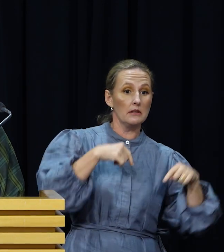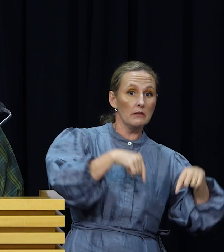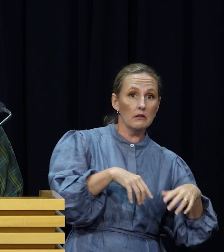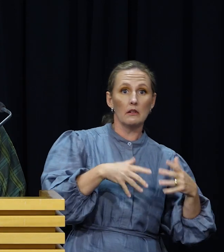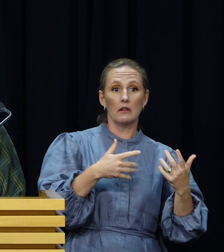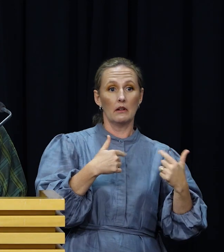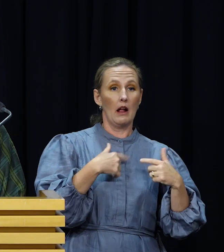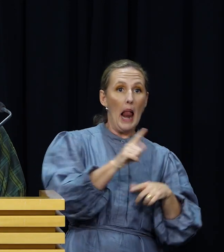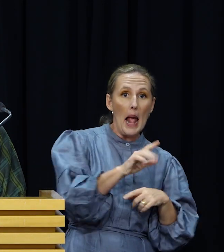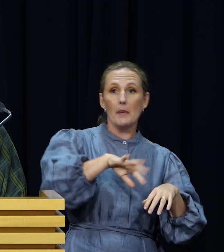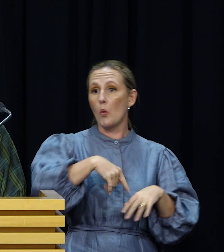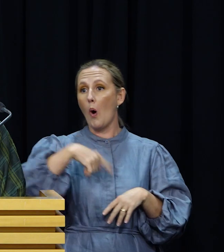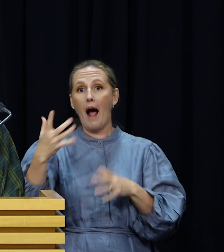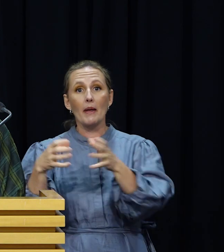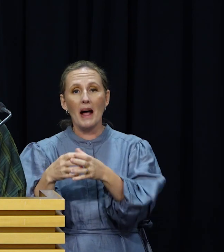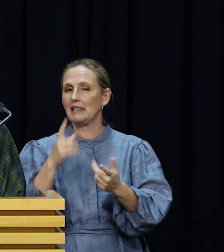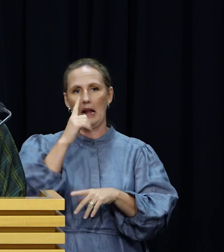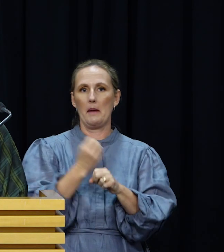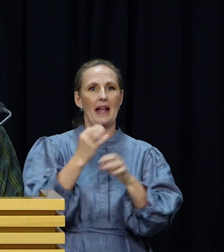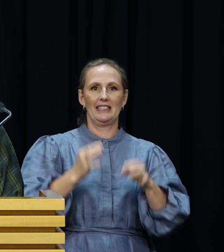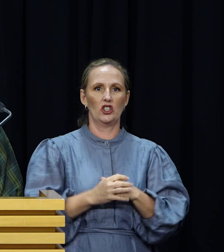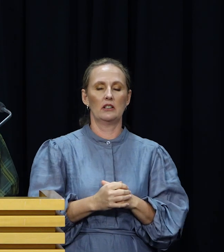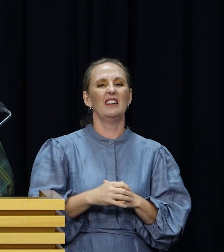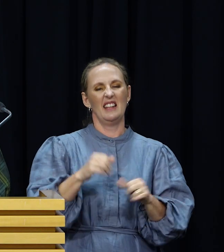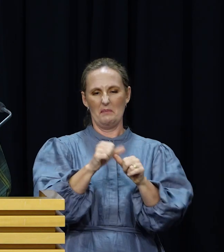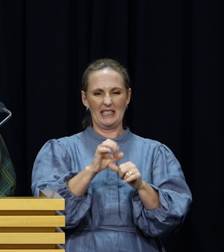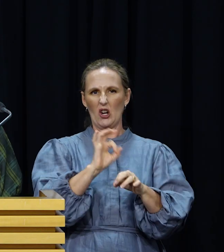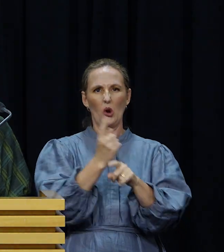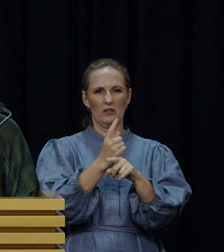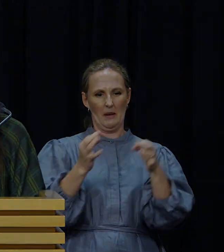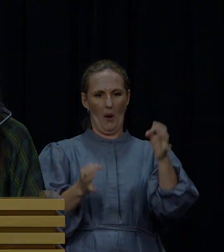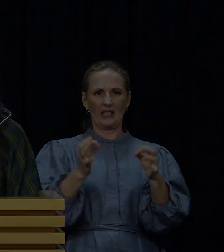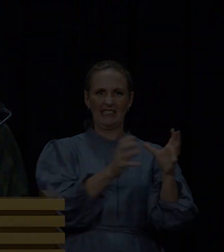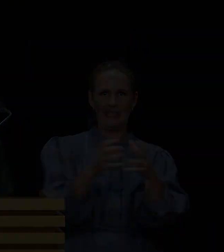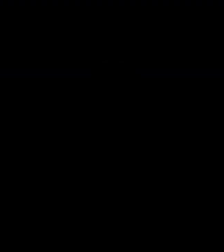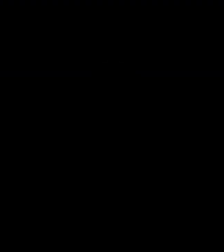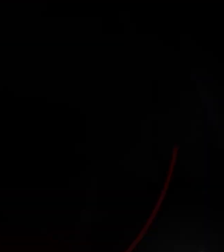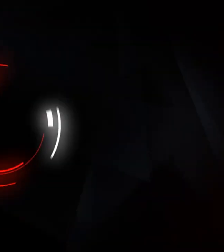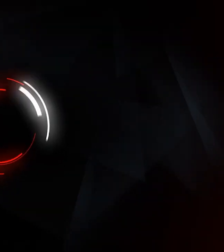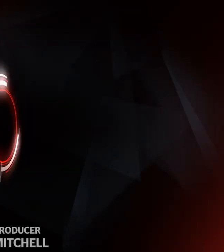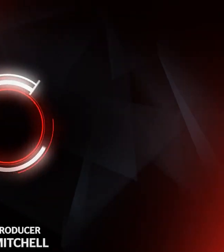there are some issues I'd like to think we can take the politics out and just have a good, robust debate as a Parliament.